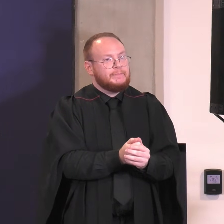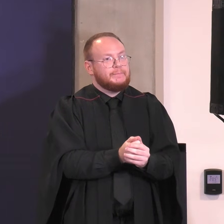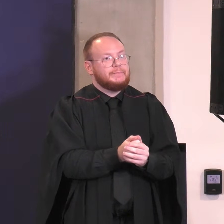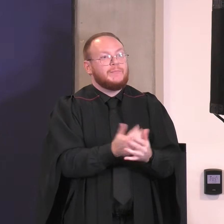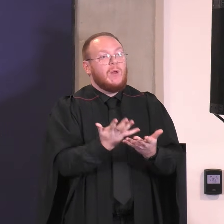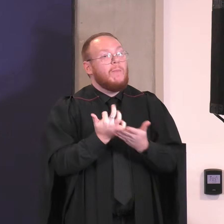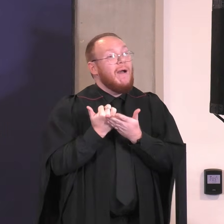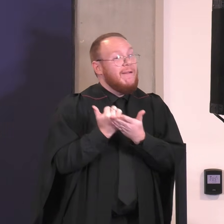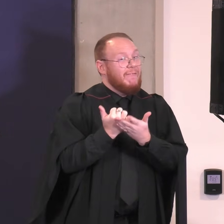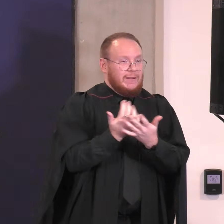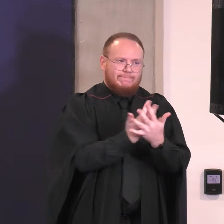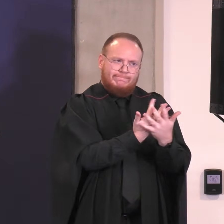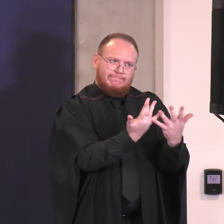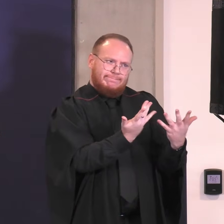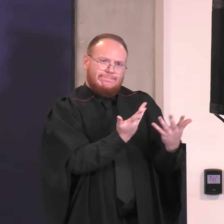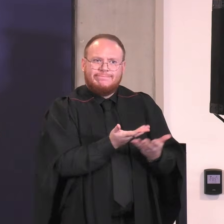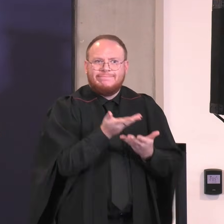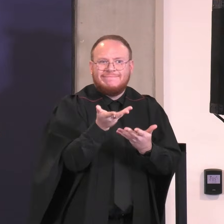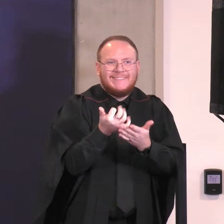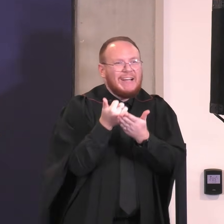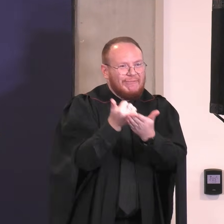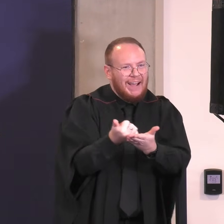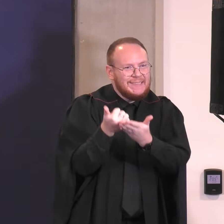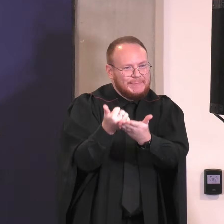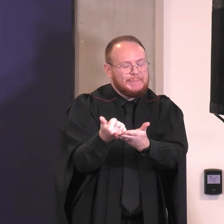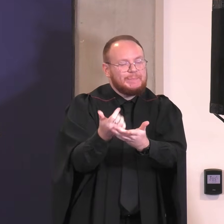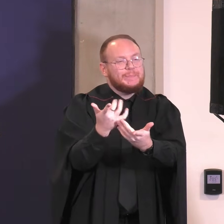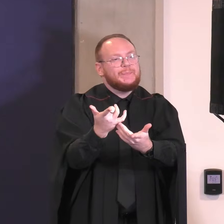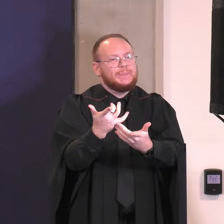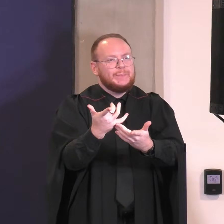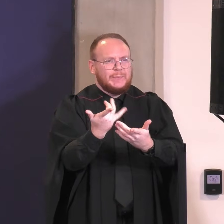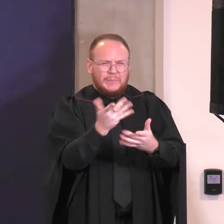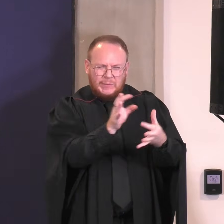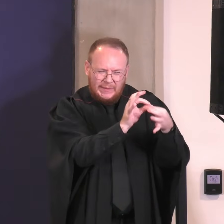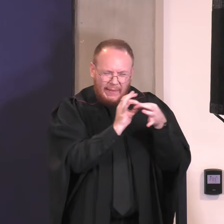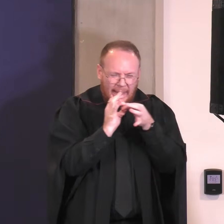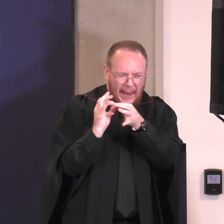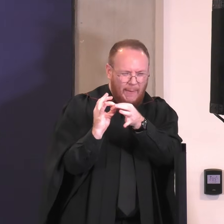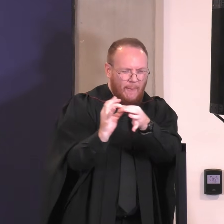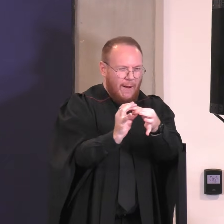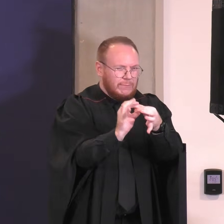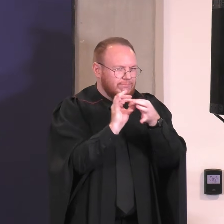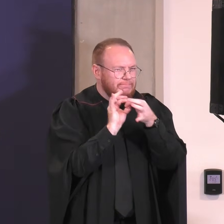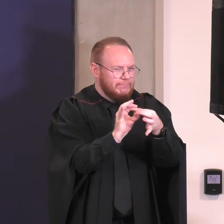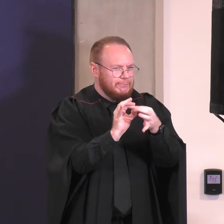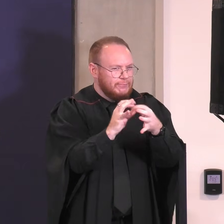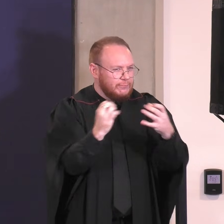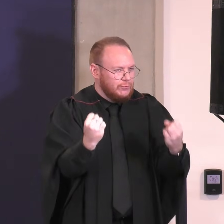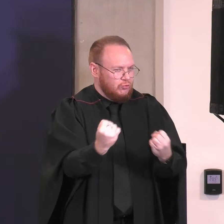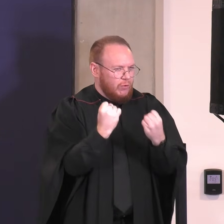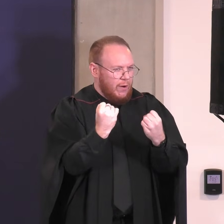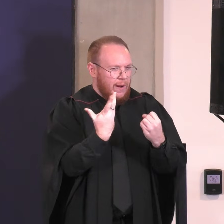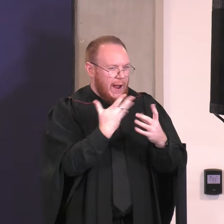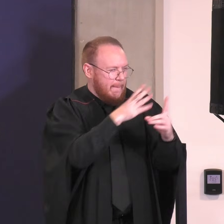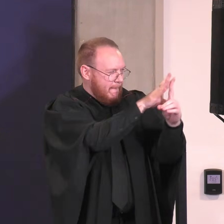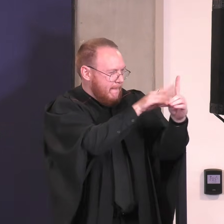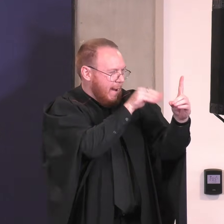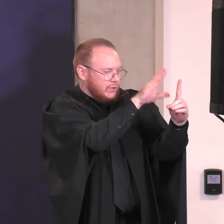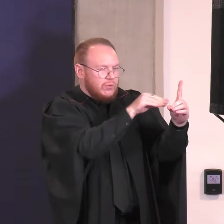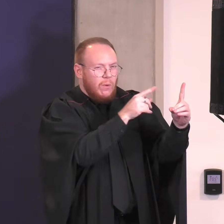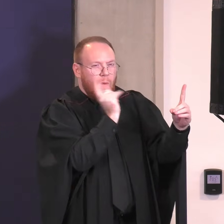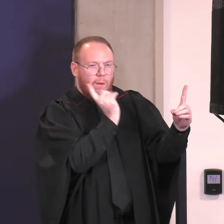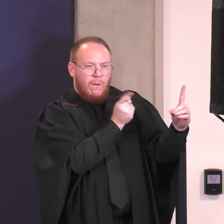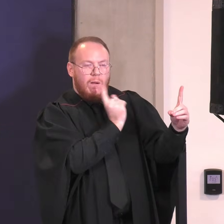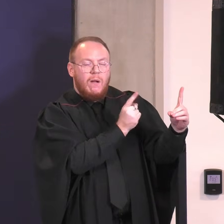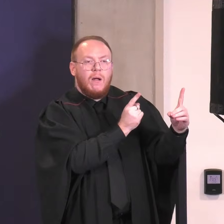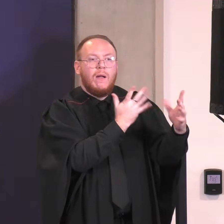lots of people will give you advice, my advice to you is to build strong networks and seek out mentors. Look for the kind of success that doesn't